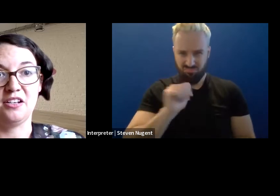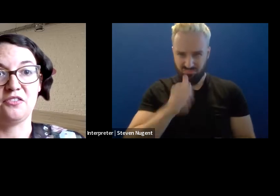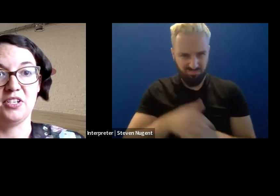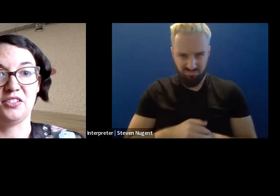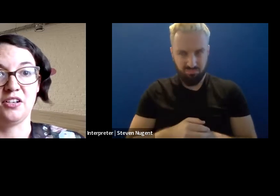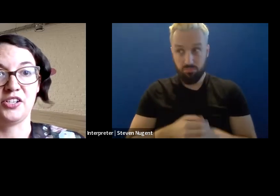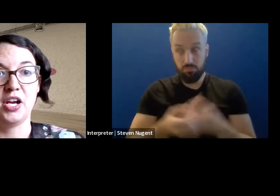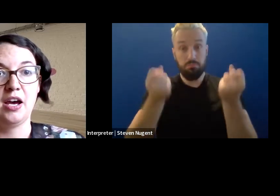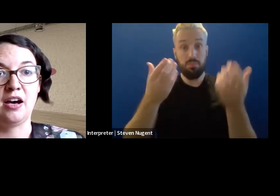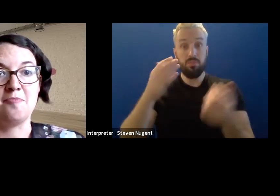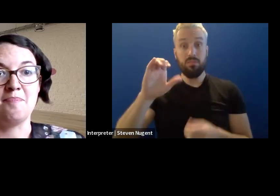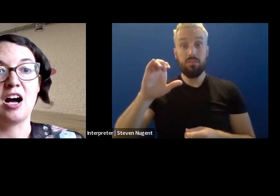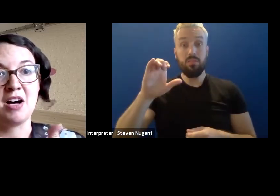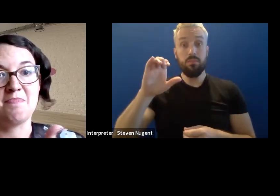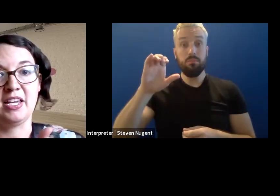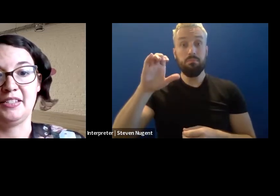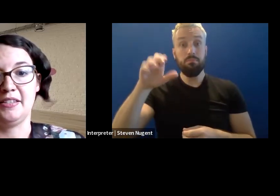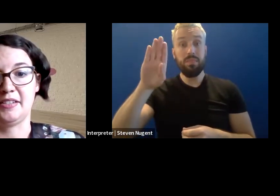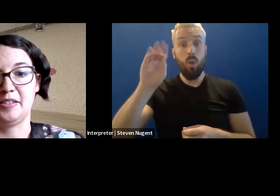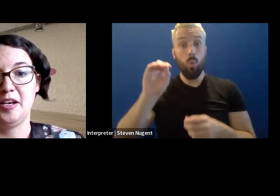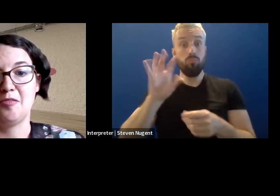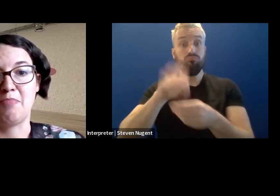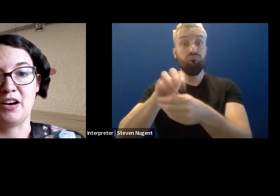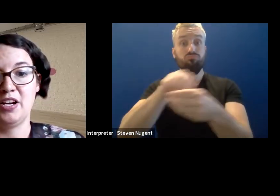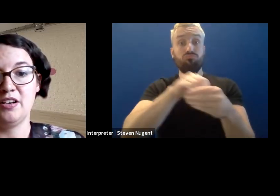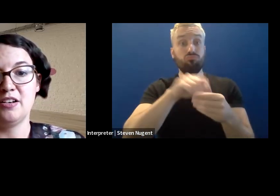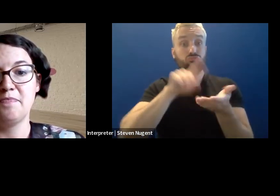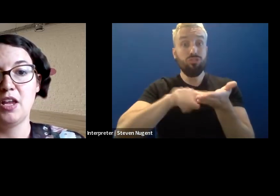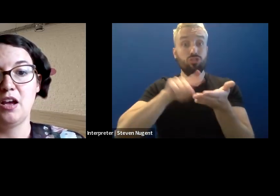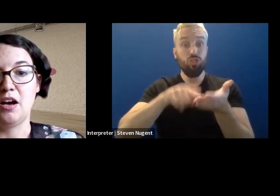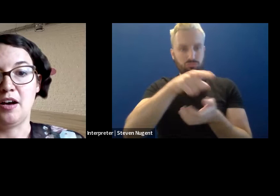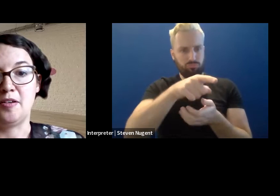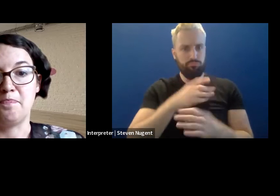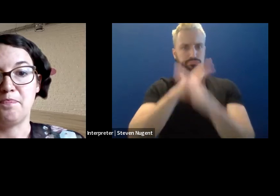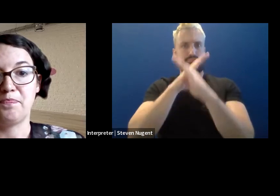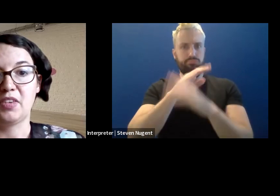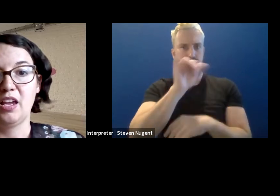community engaged research come up against this barrier.